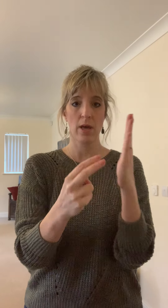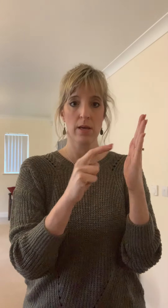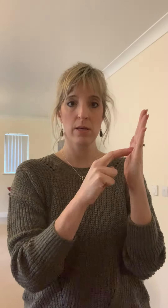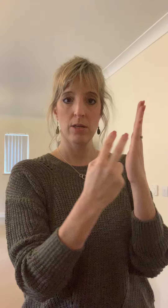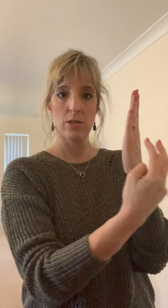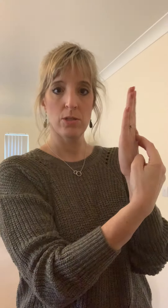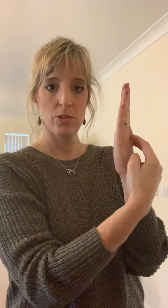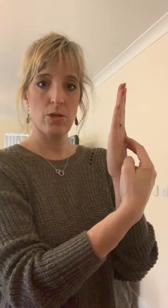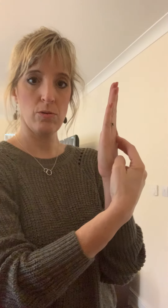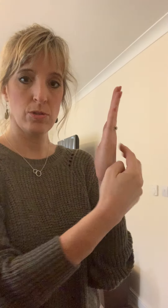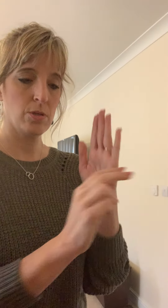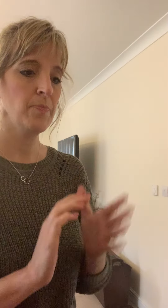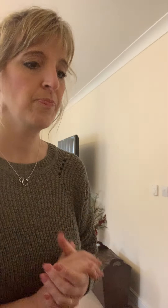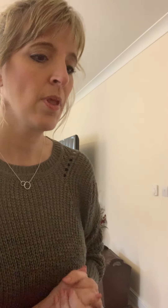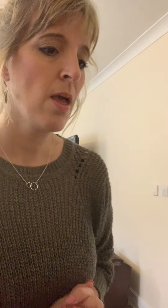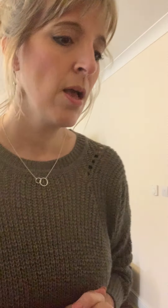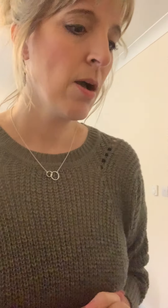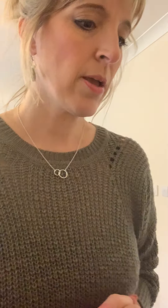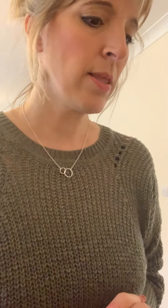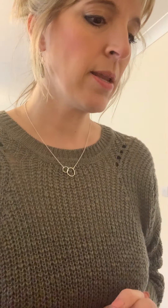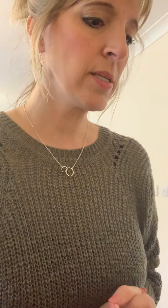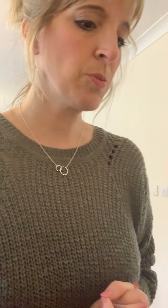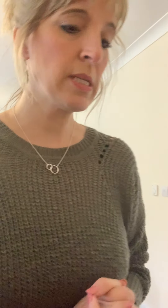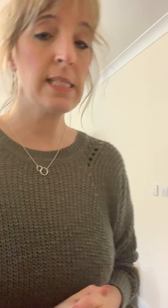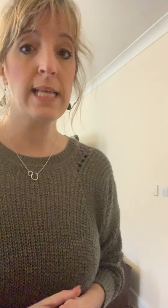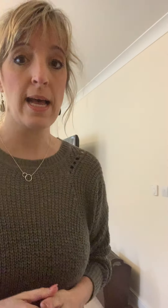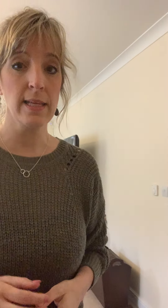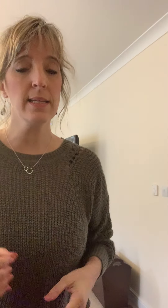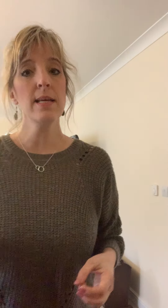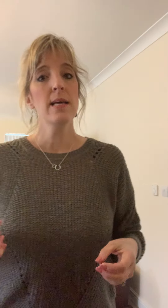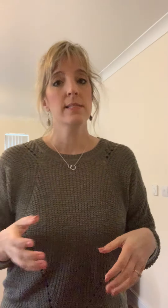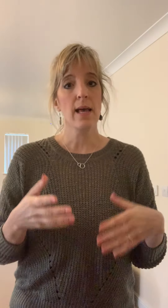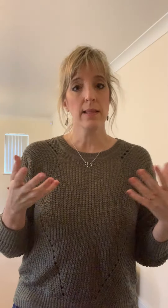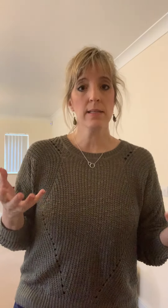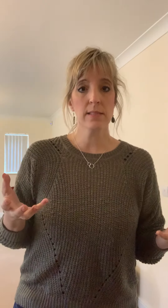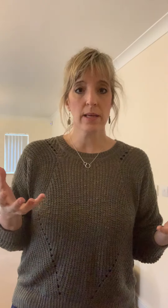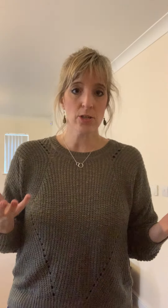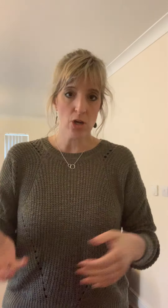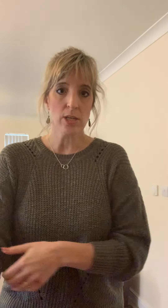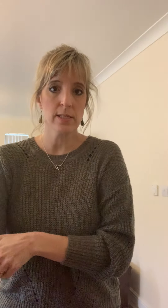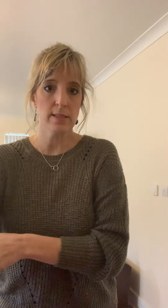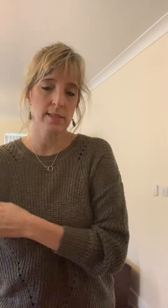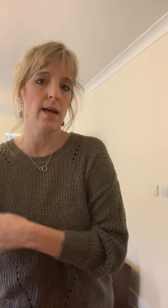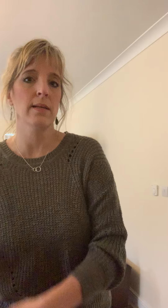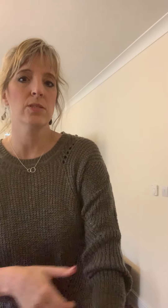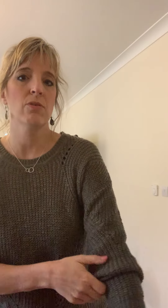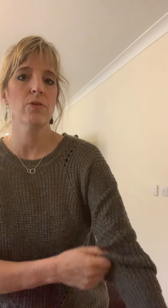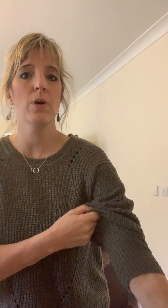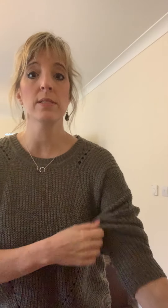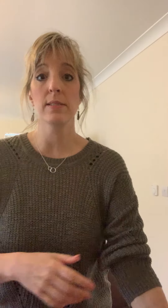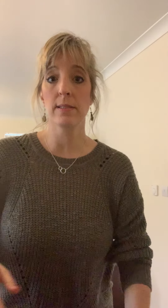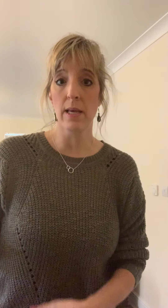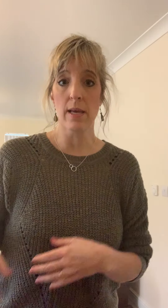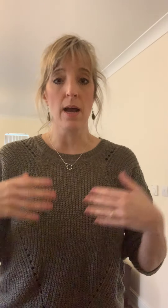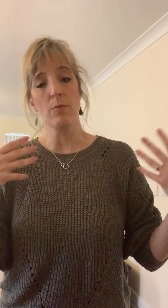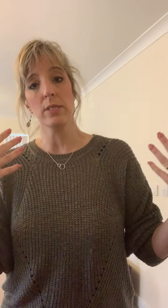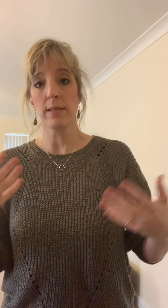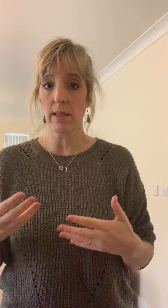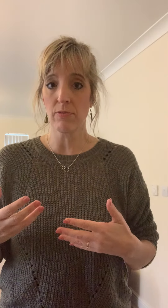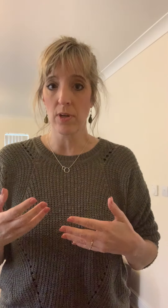Okay, toast. Okay, the next one is salad. Salad is like you're tossing the salad. So if you want, say, I want salad for